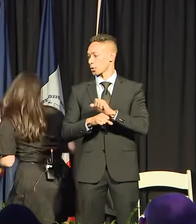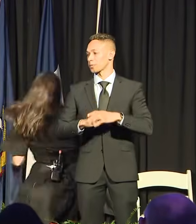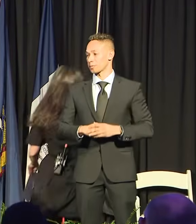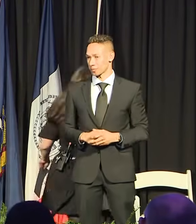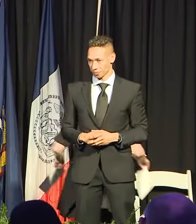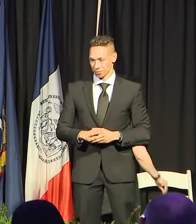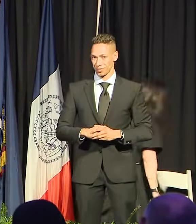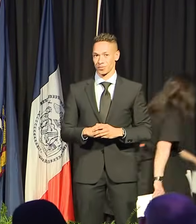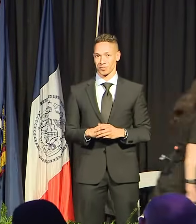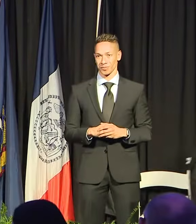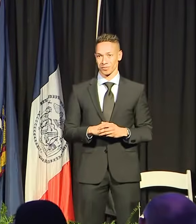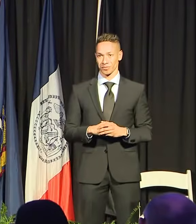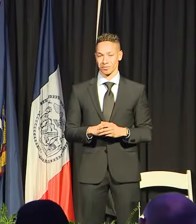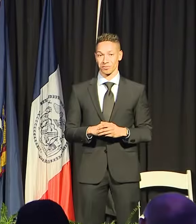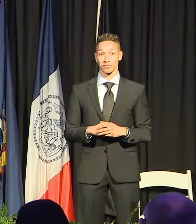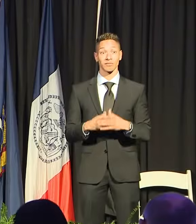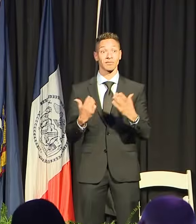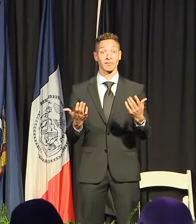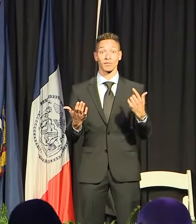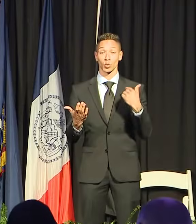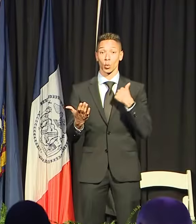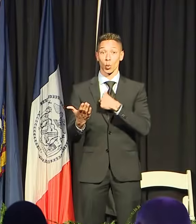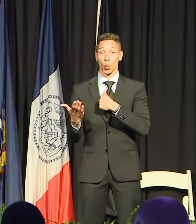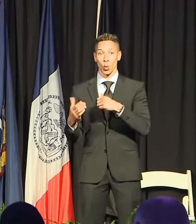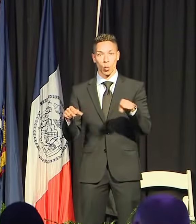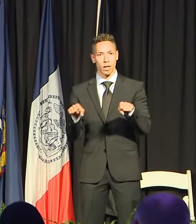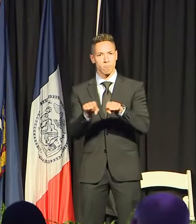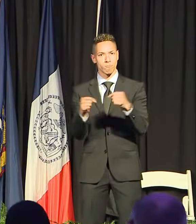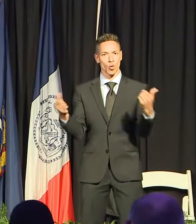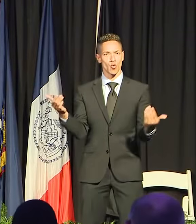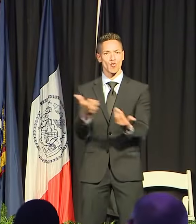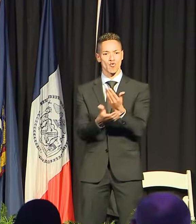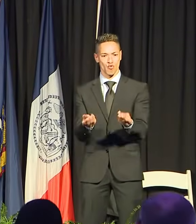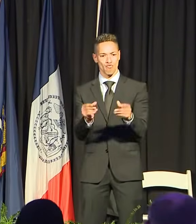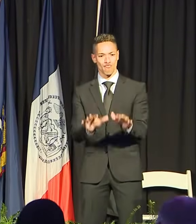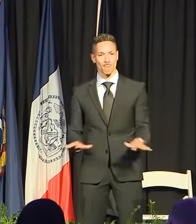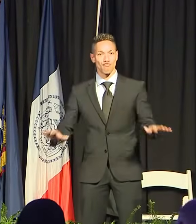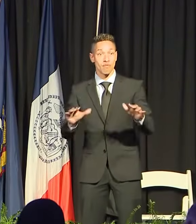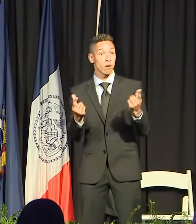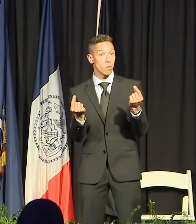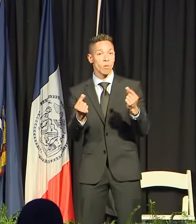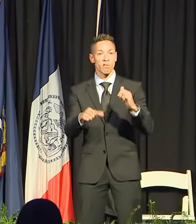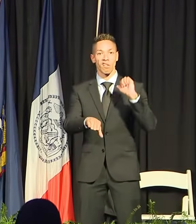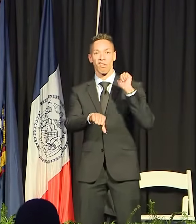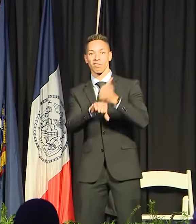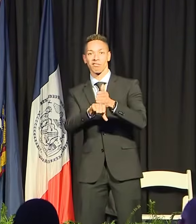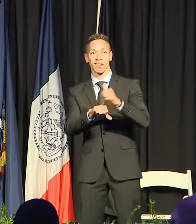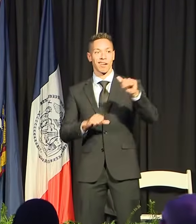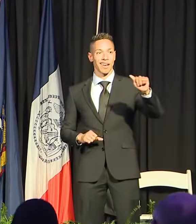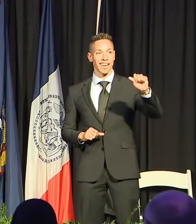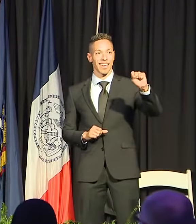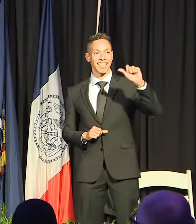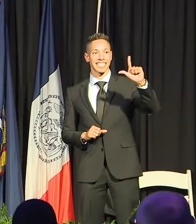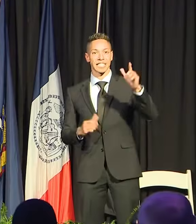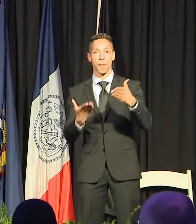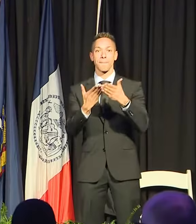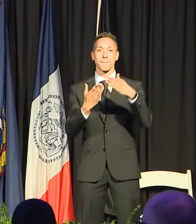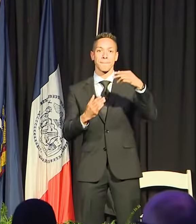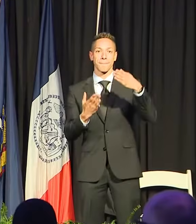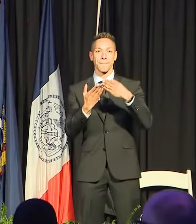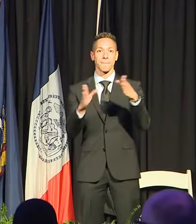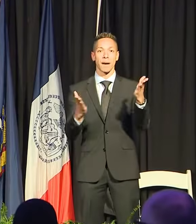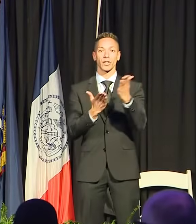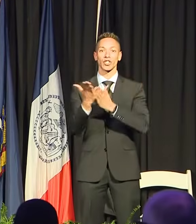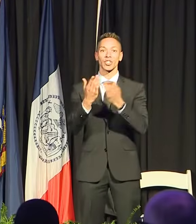Okay. And we broke new ground by launching American Sign Language public service